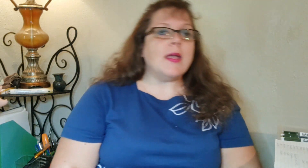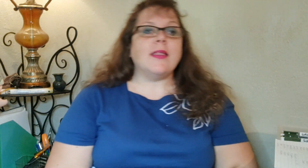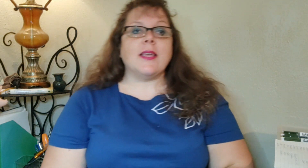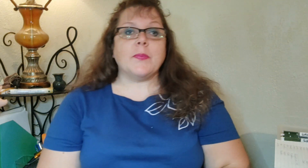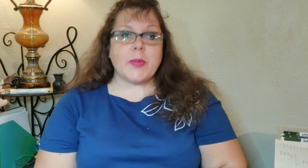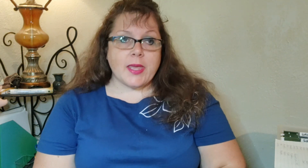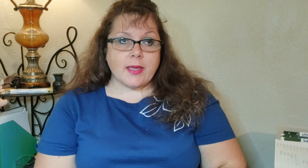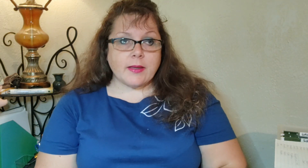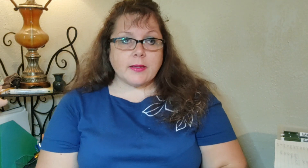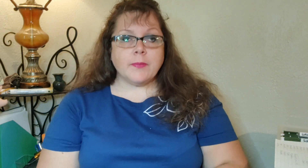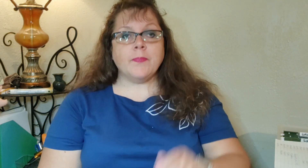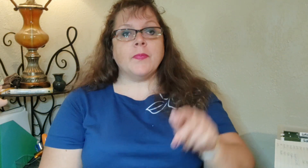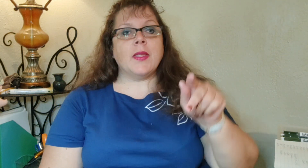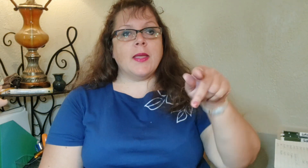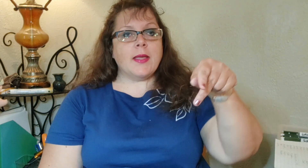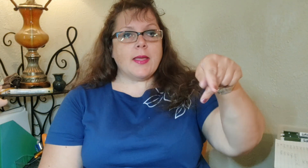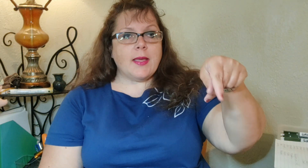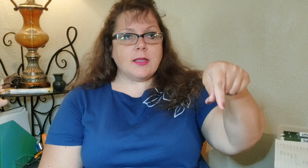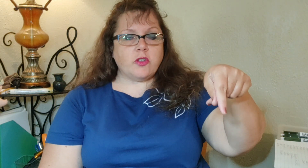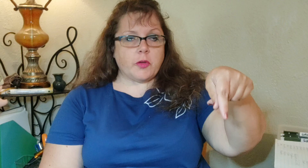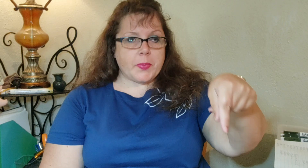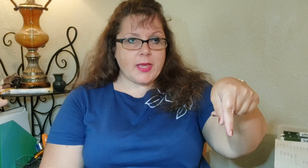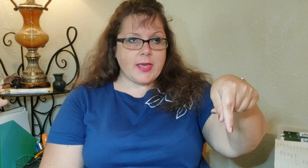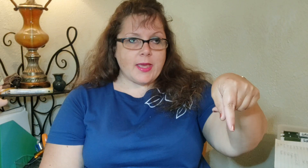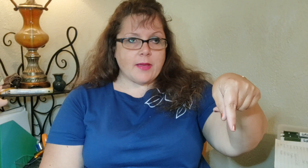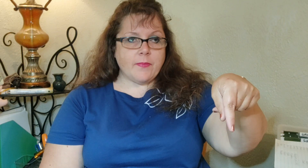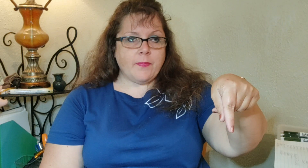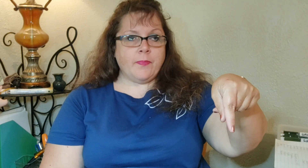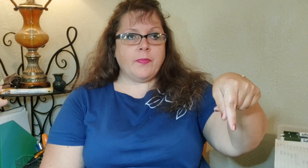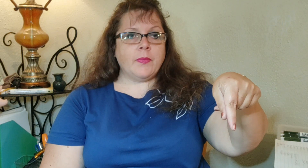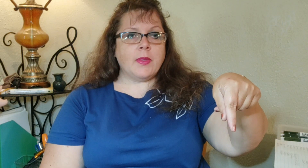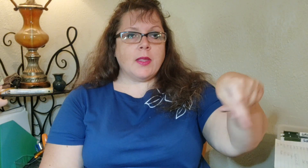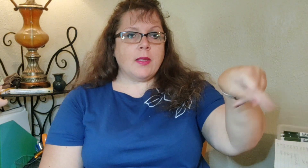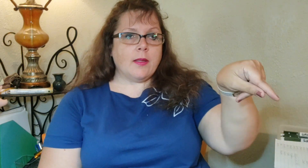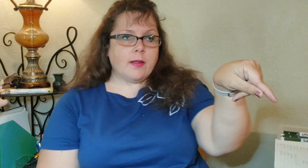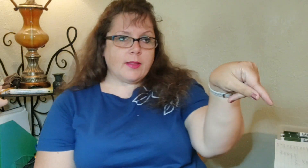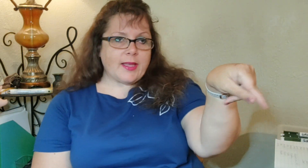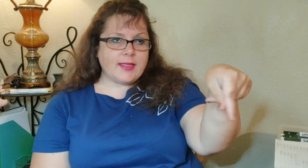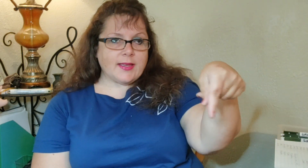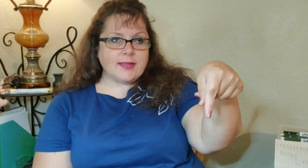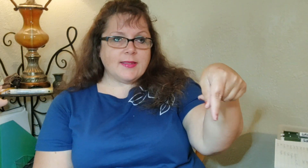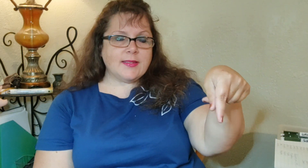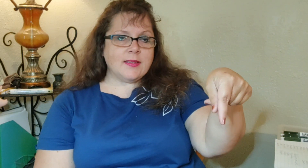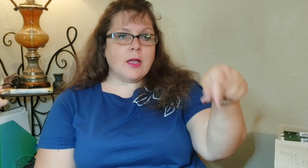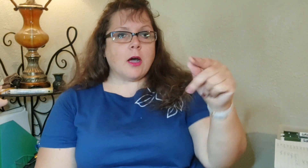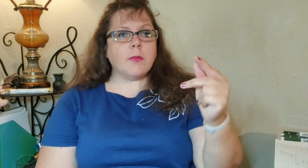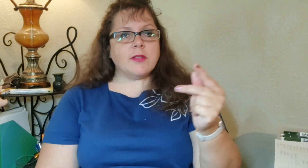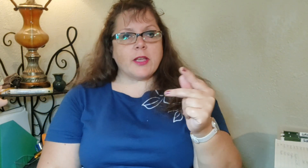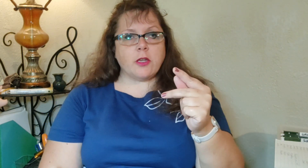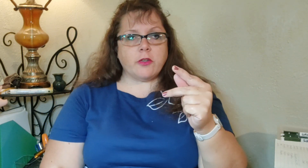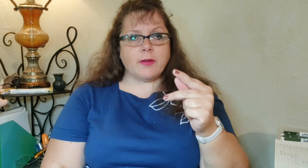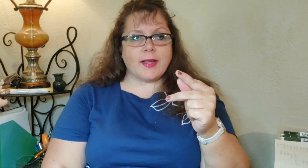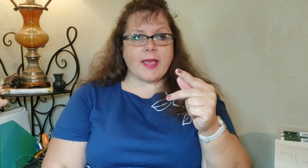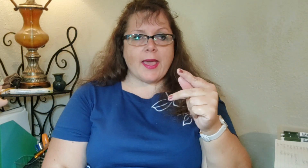And then pink is your P, like this. Almost like you're doing a